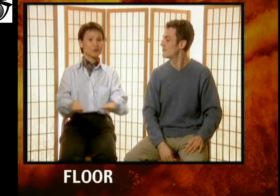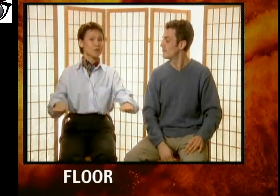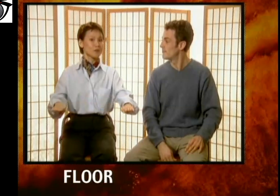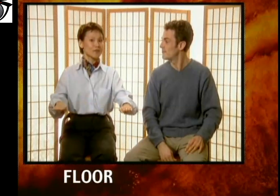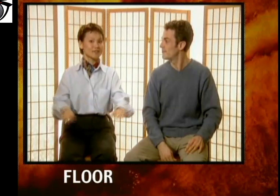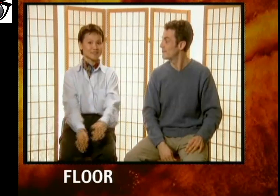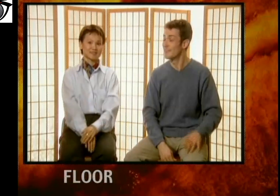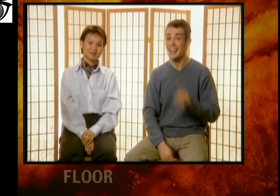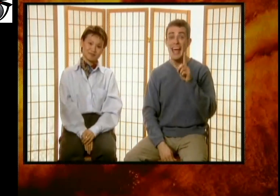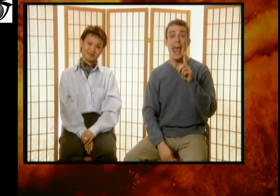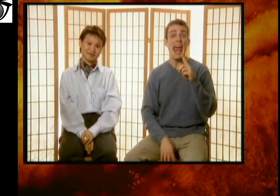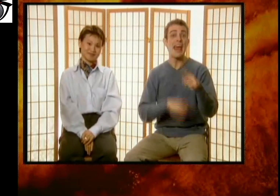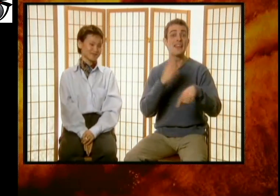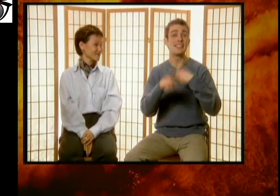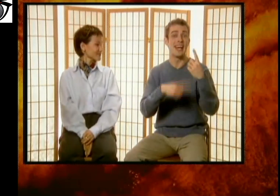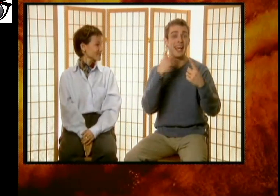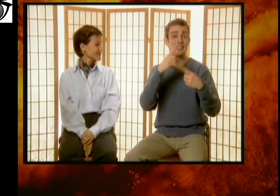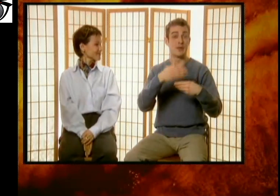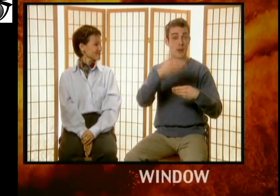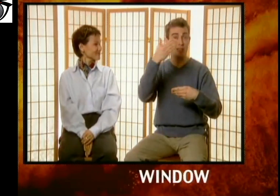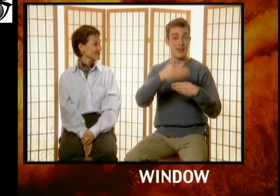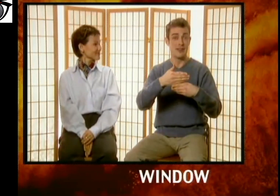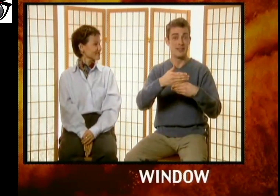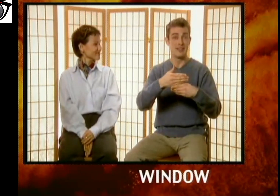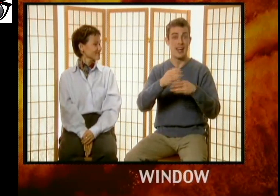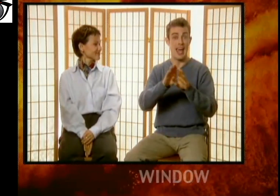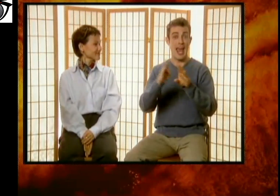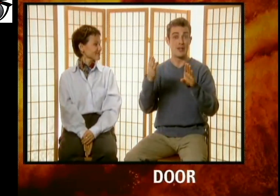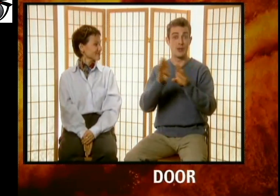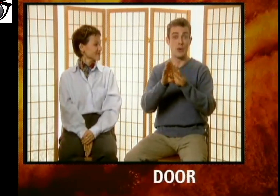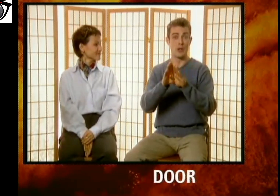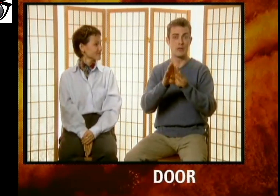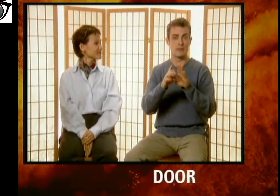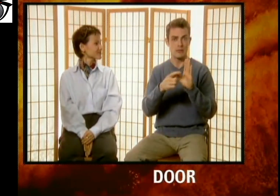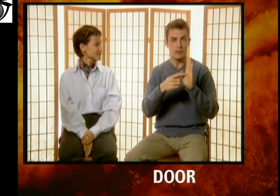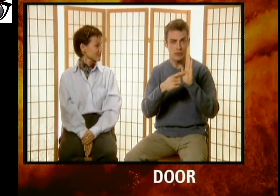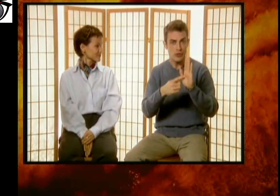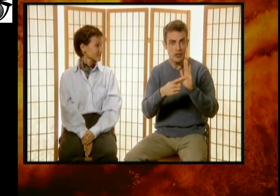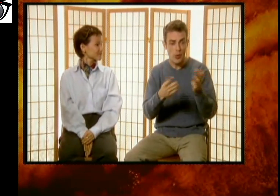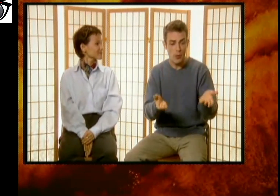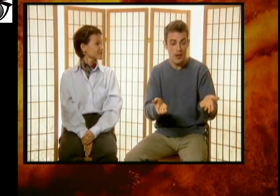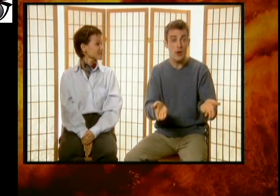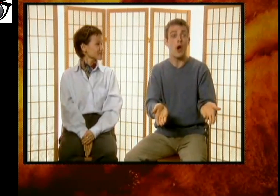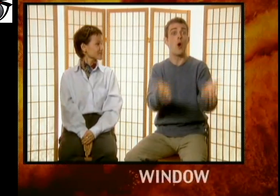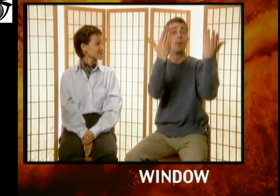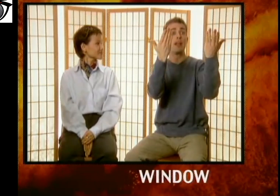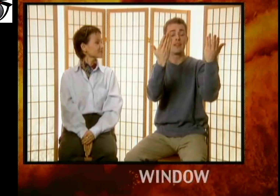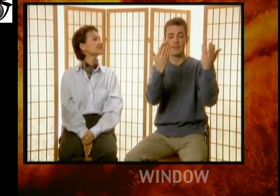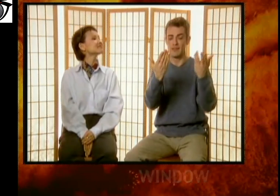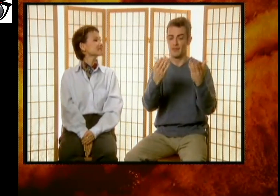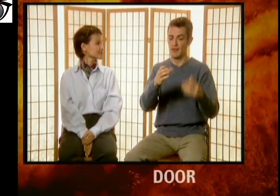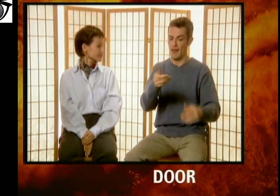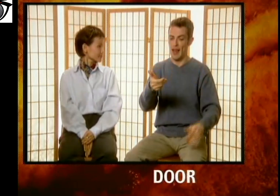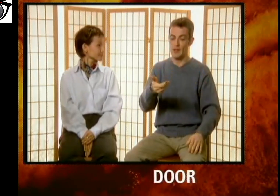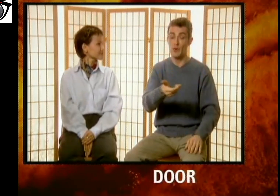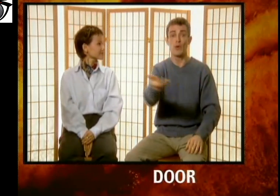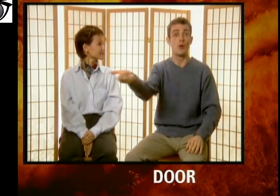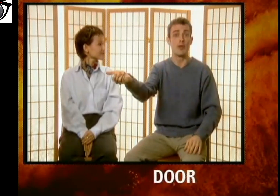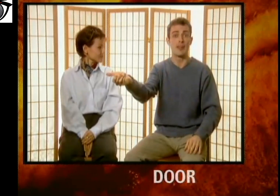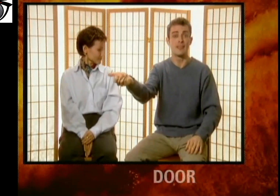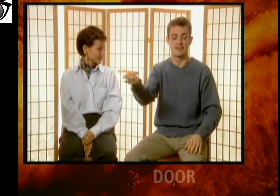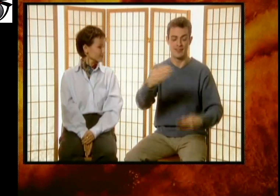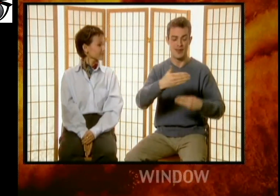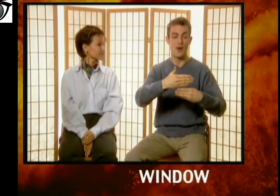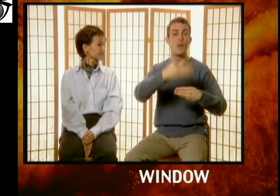and floor. And the signs for window and door show a window opening and a